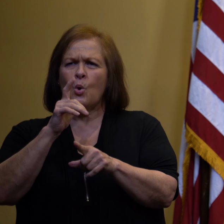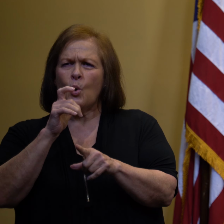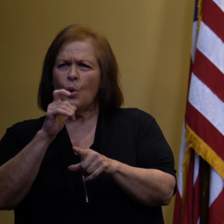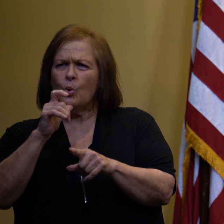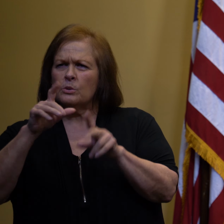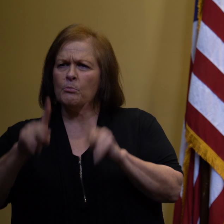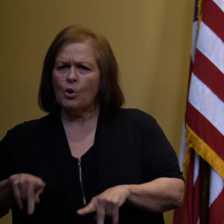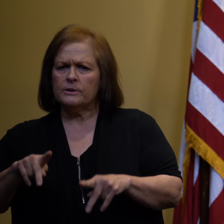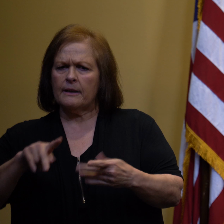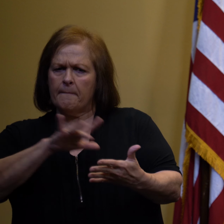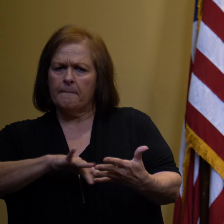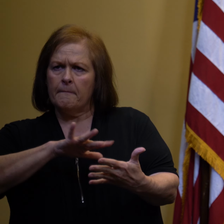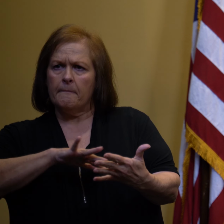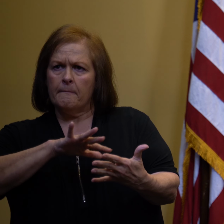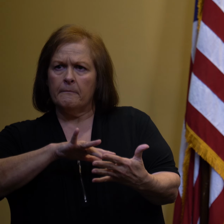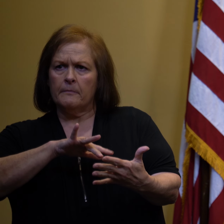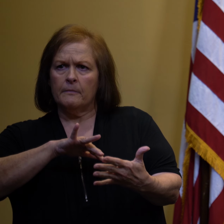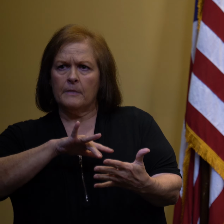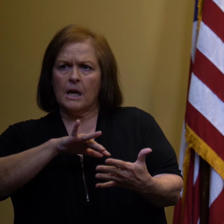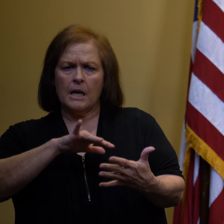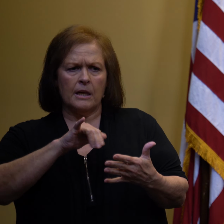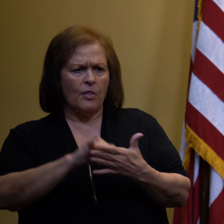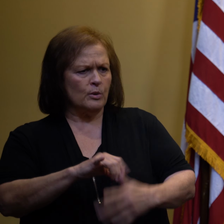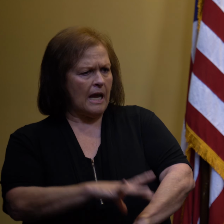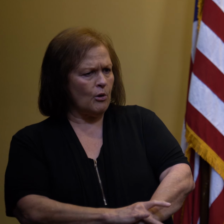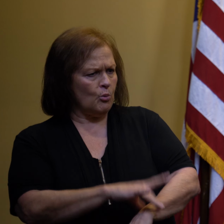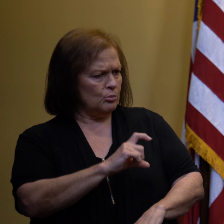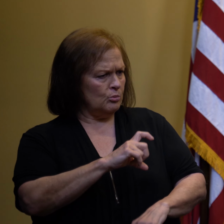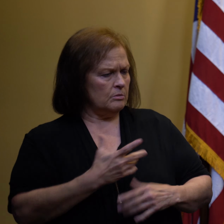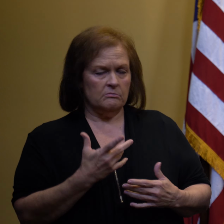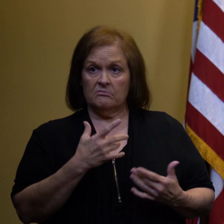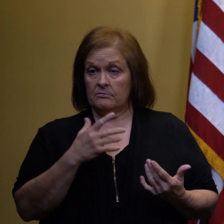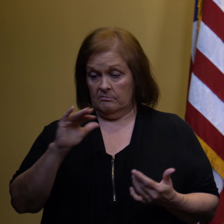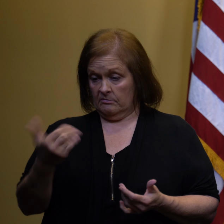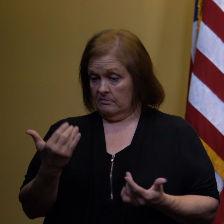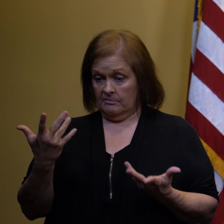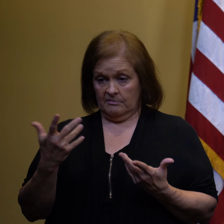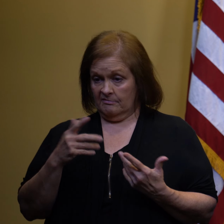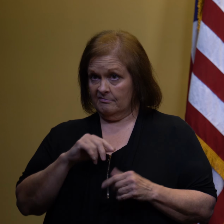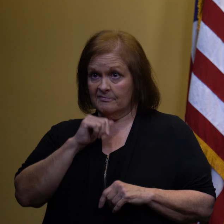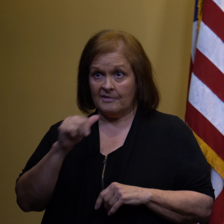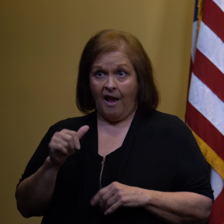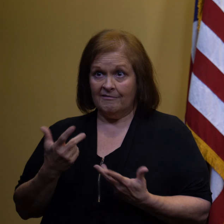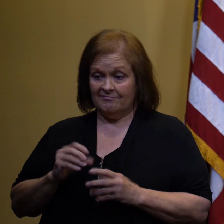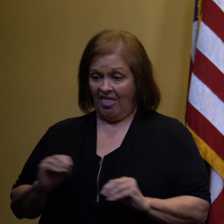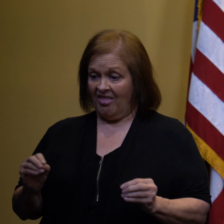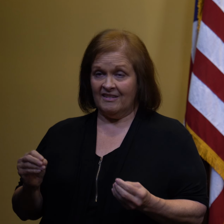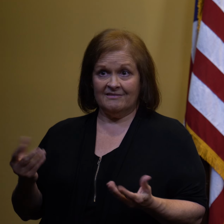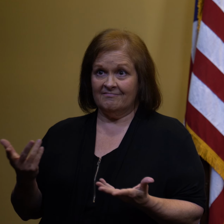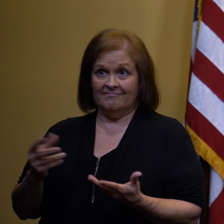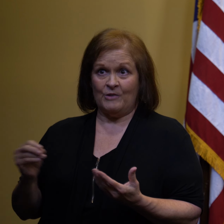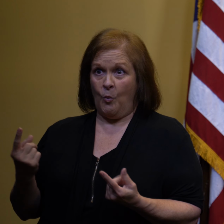who's actually monitoring these devices? Well, right now it doesn't seem like any monitoring is going on, and